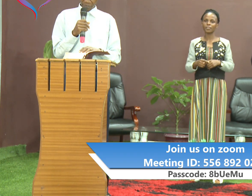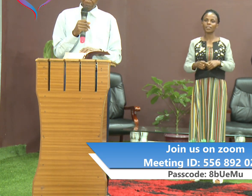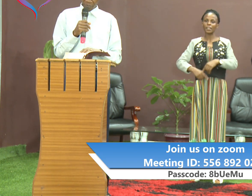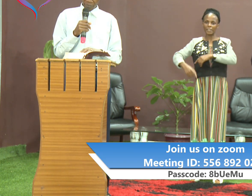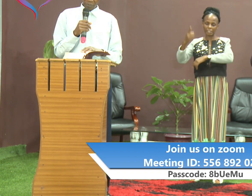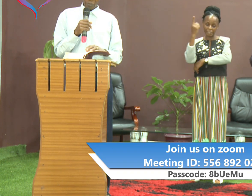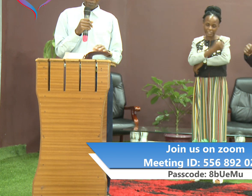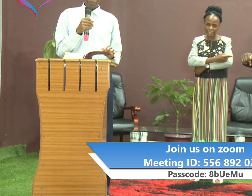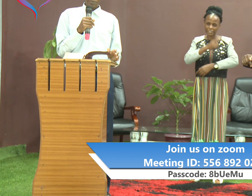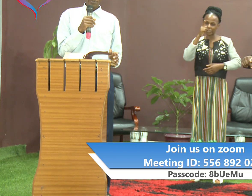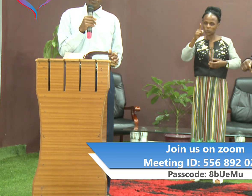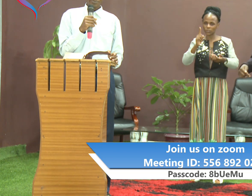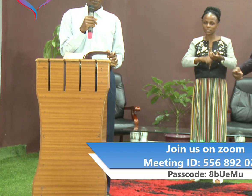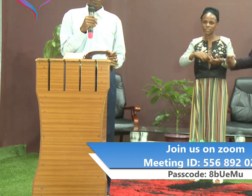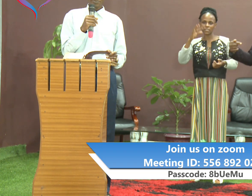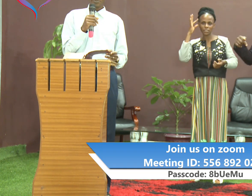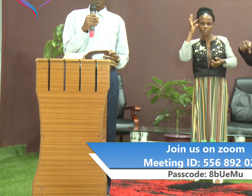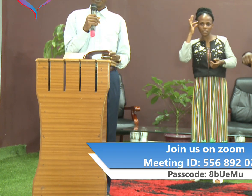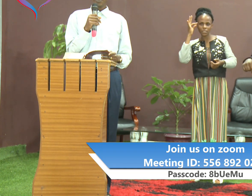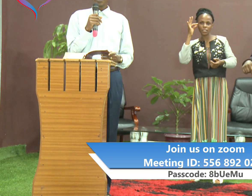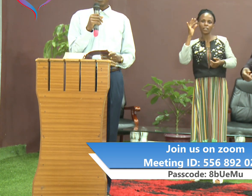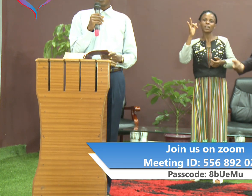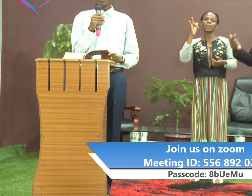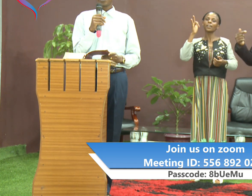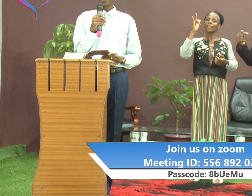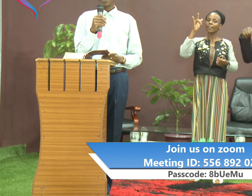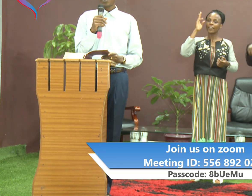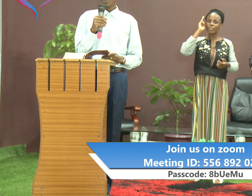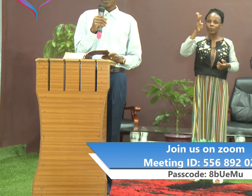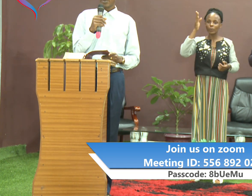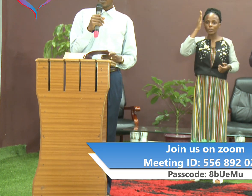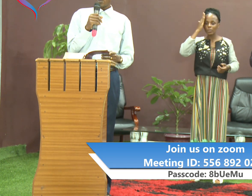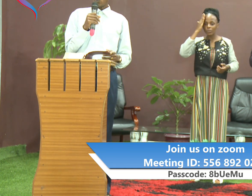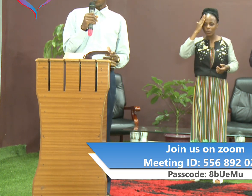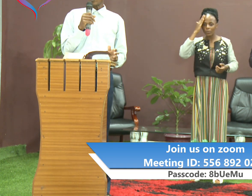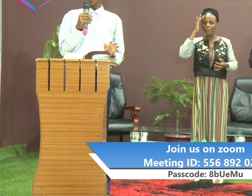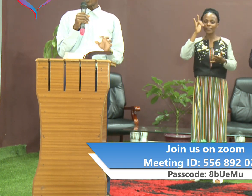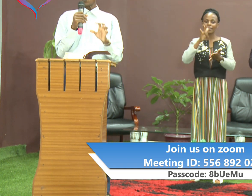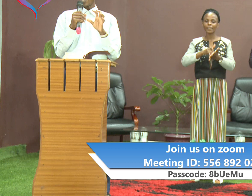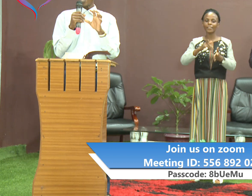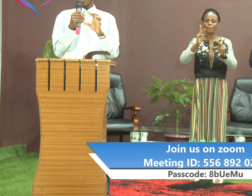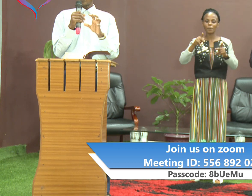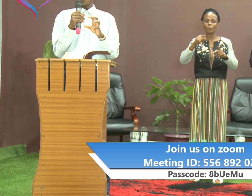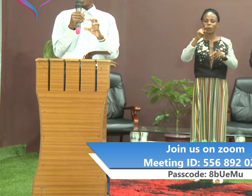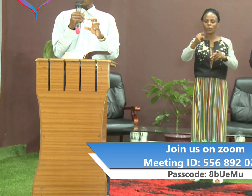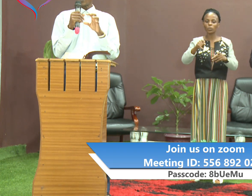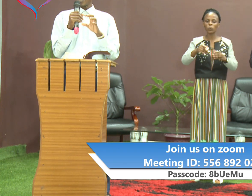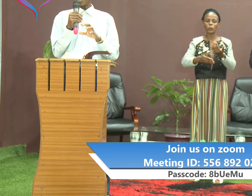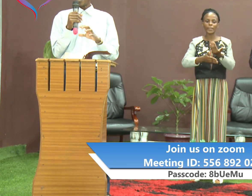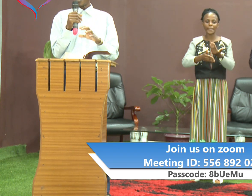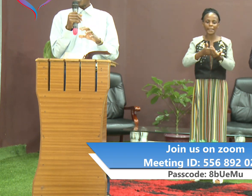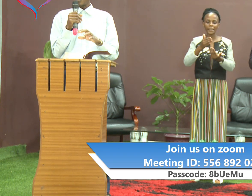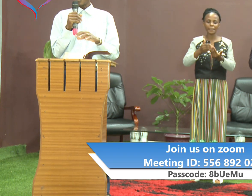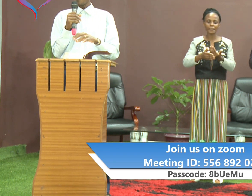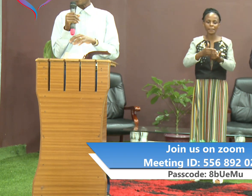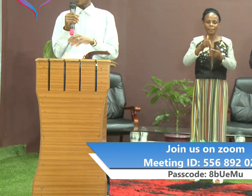know that these people that you don't pay attention to are the people that matter. Olunaku lw'olirwala lw'ogenda